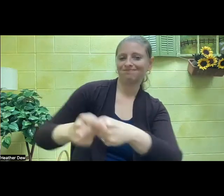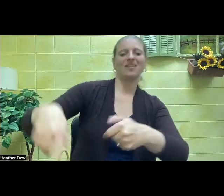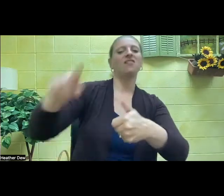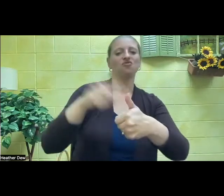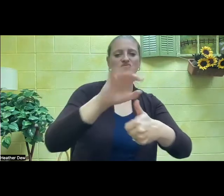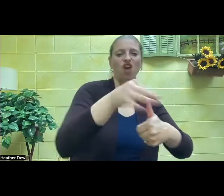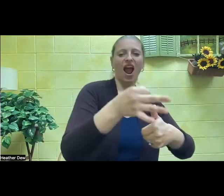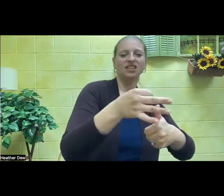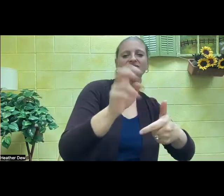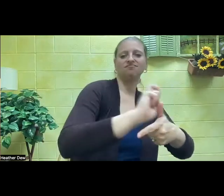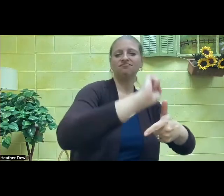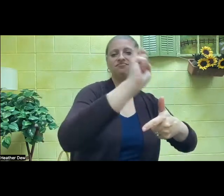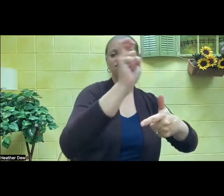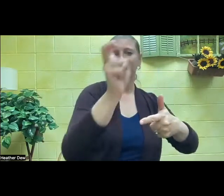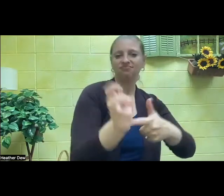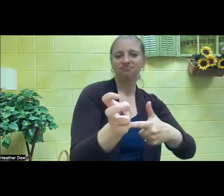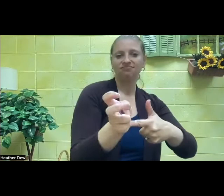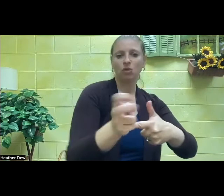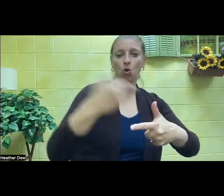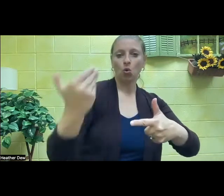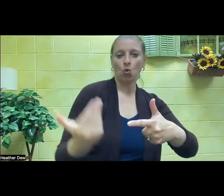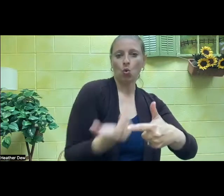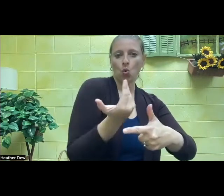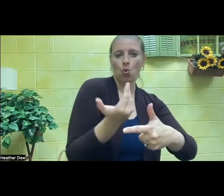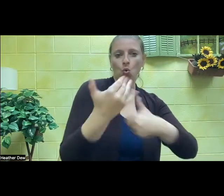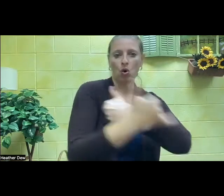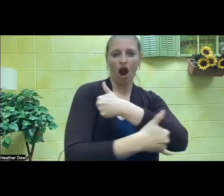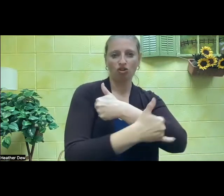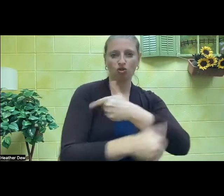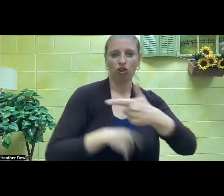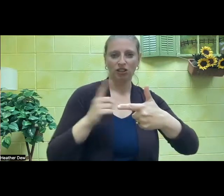his brother to go to a new place.